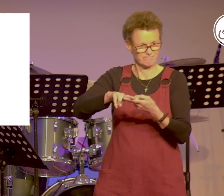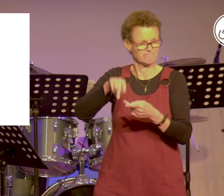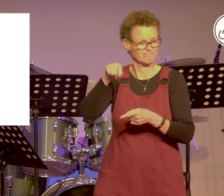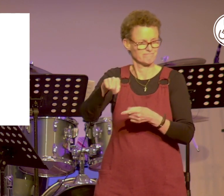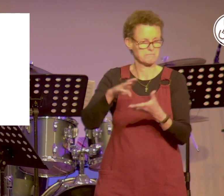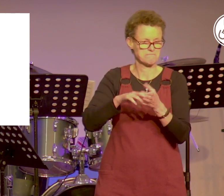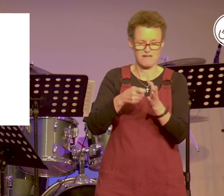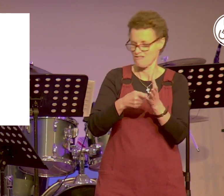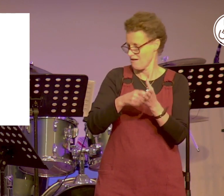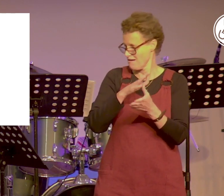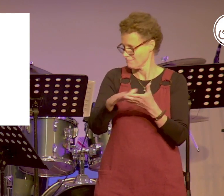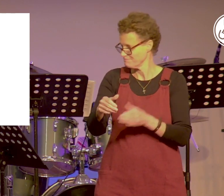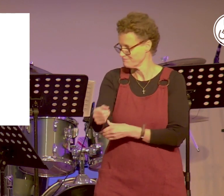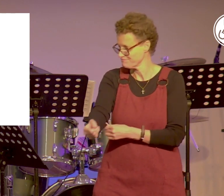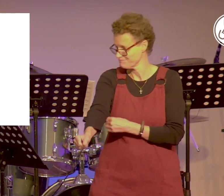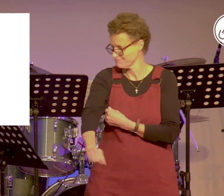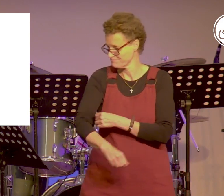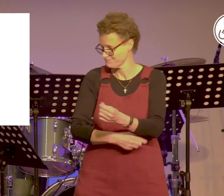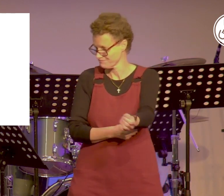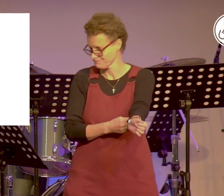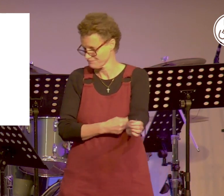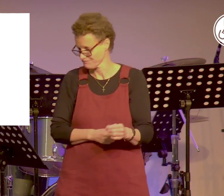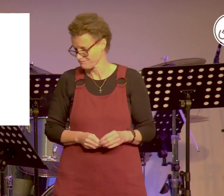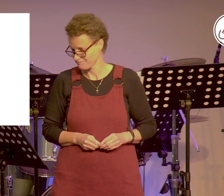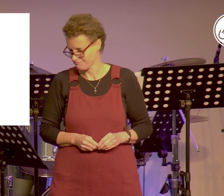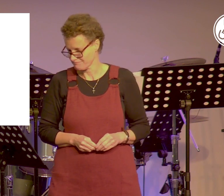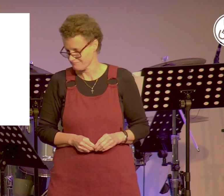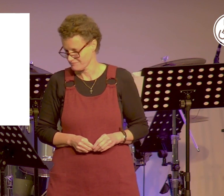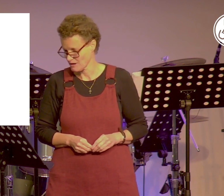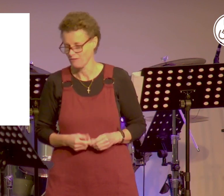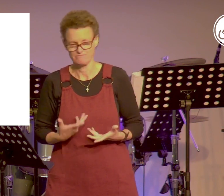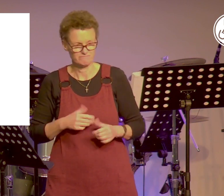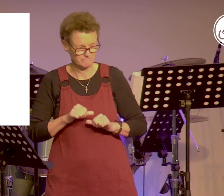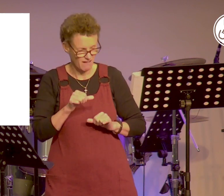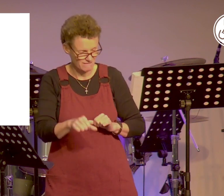why the place was called Marah, bitter place.